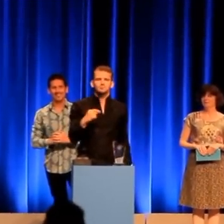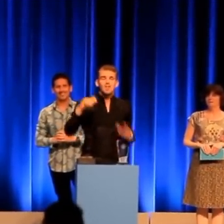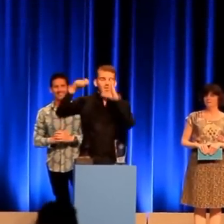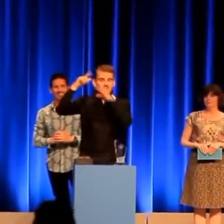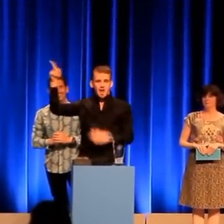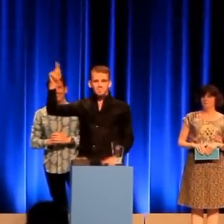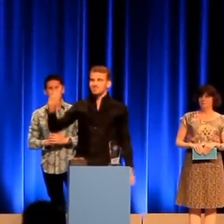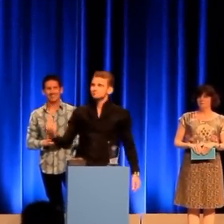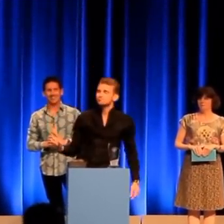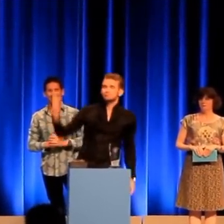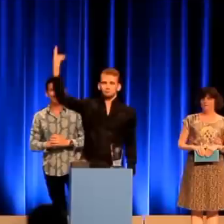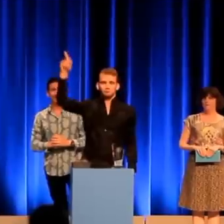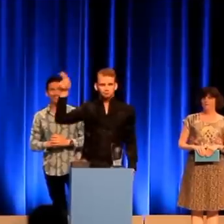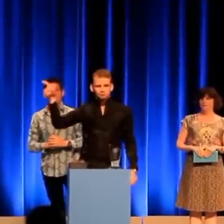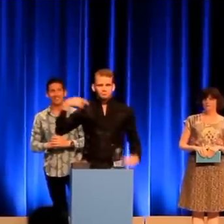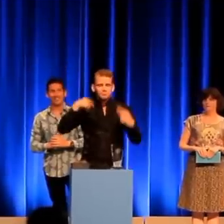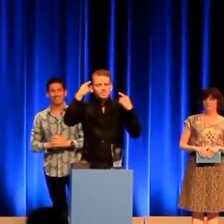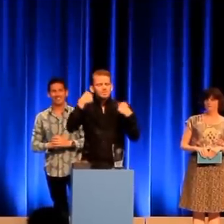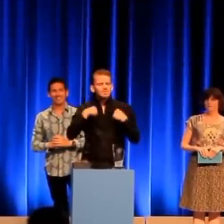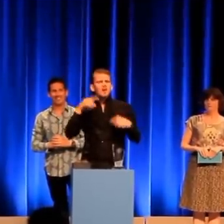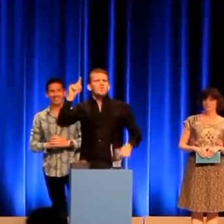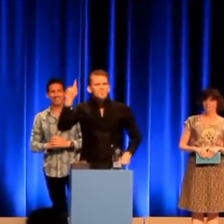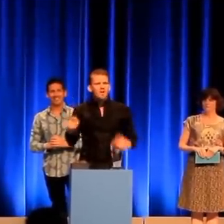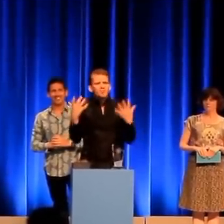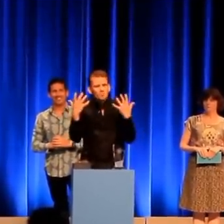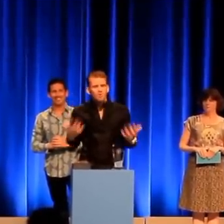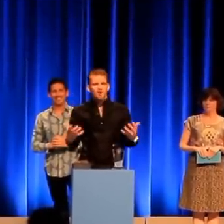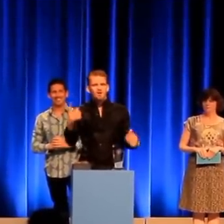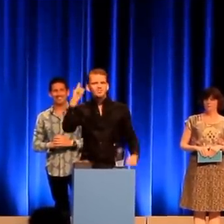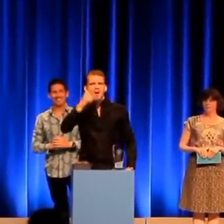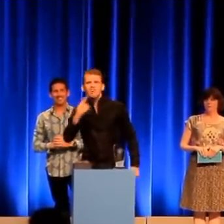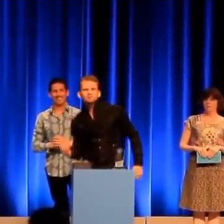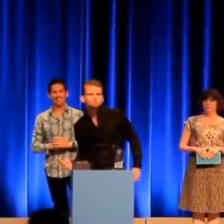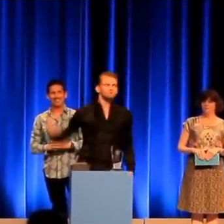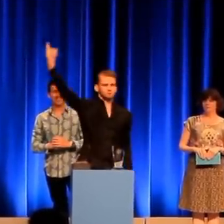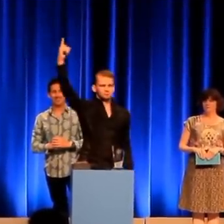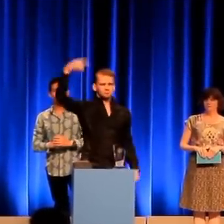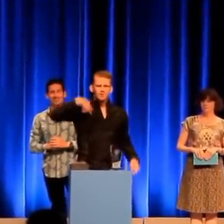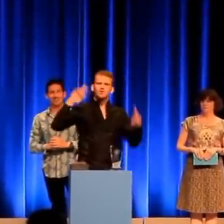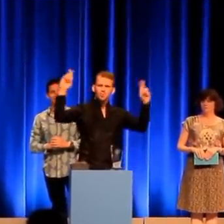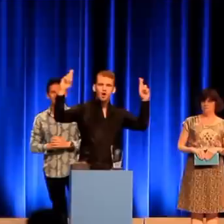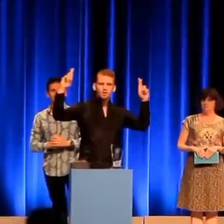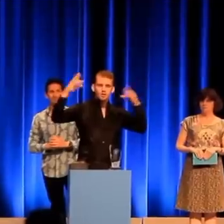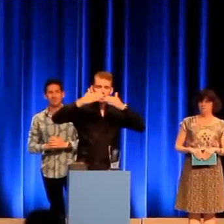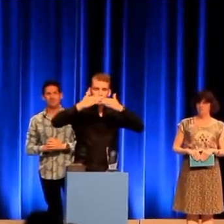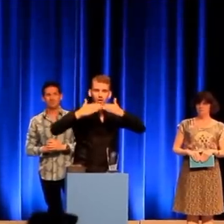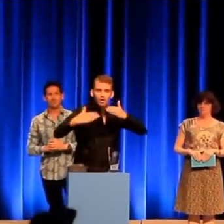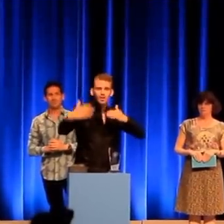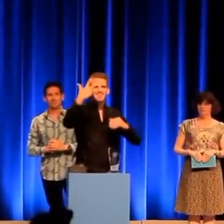Just one short thing to say. My film, I want deaf people to